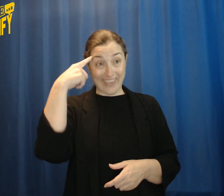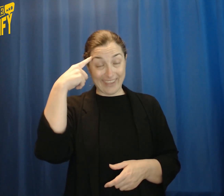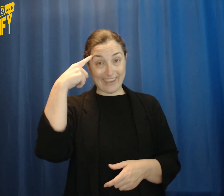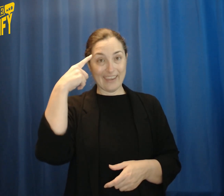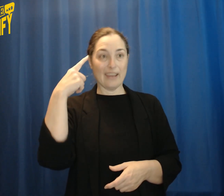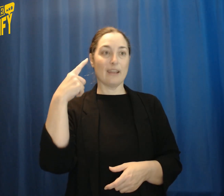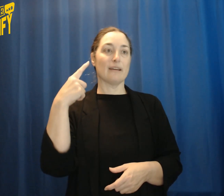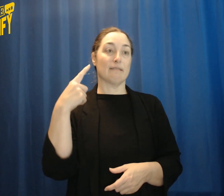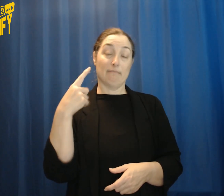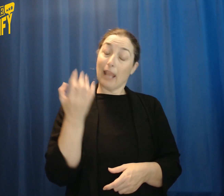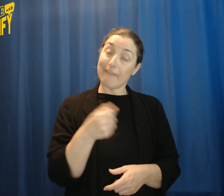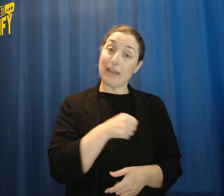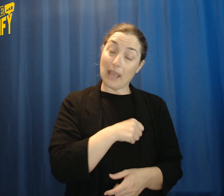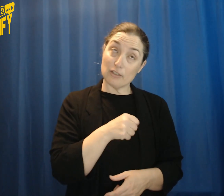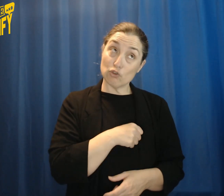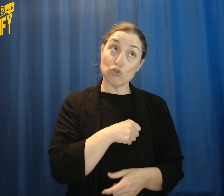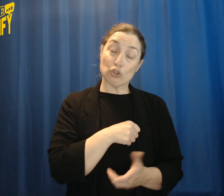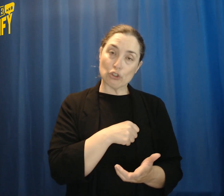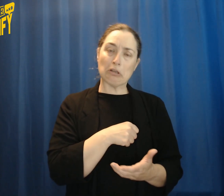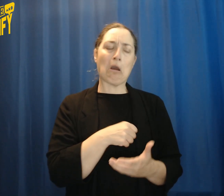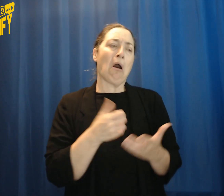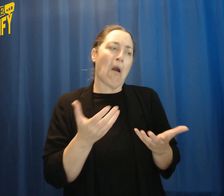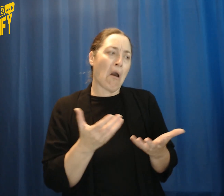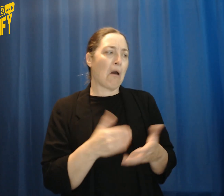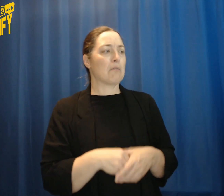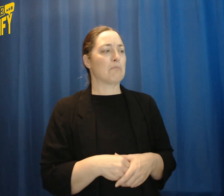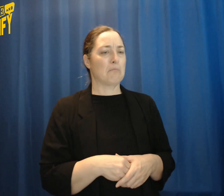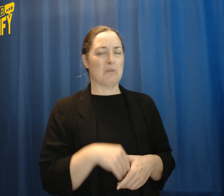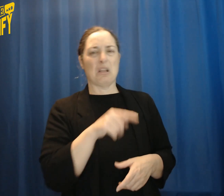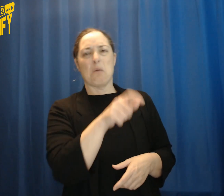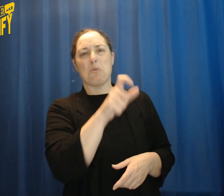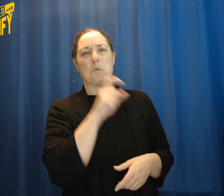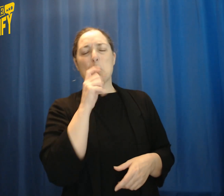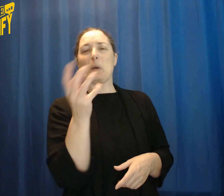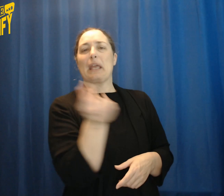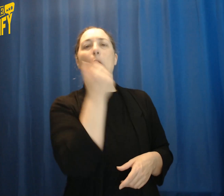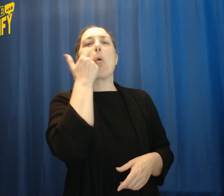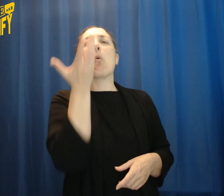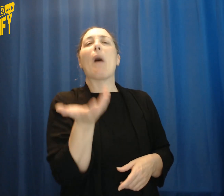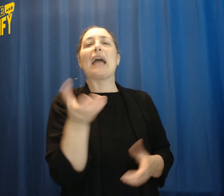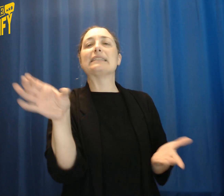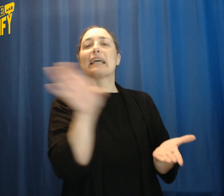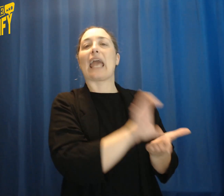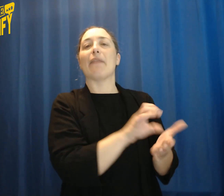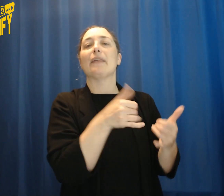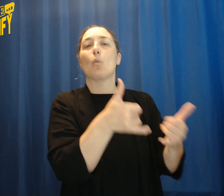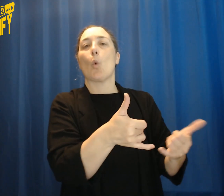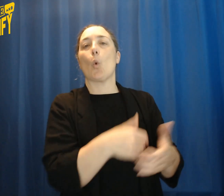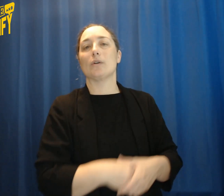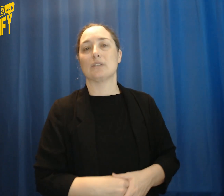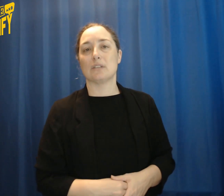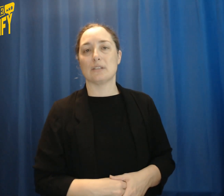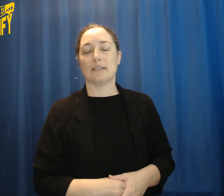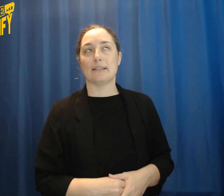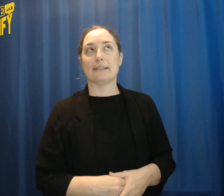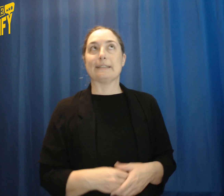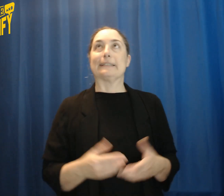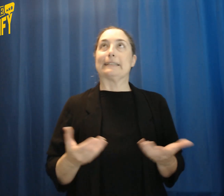and I've heard them, you know, oh, well, so-and-so will get that. They always get the awards or the, I'm like, that person